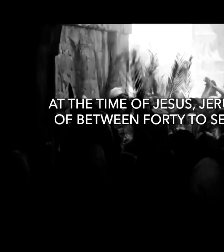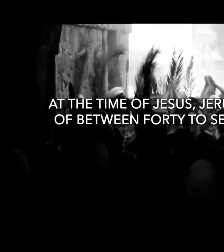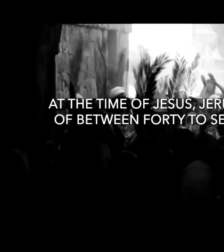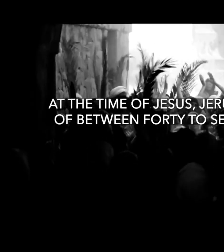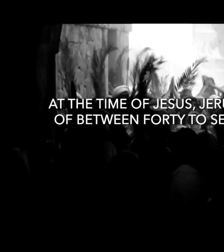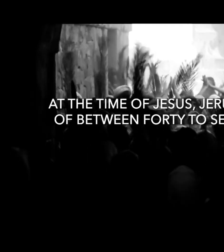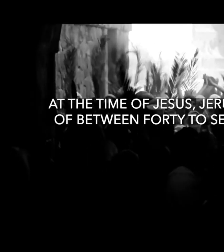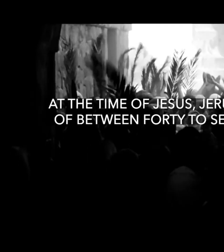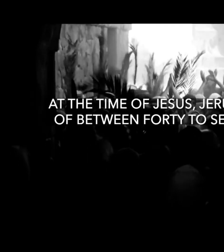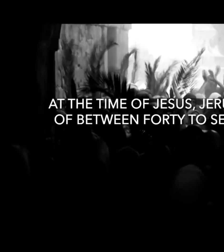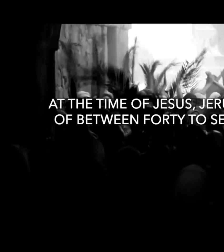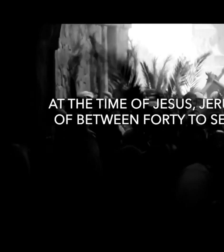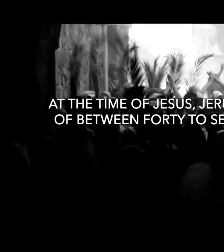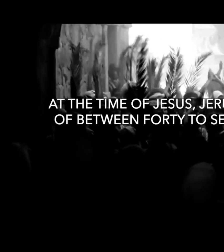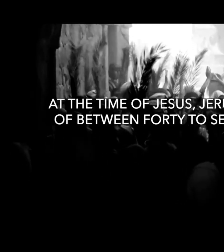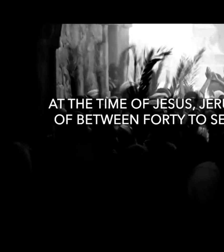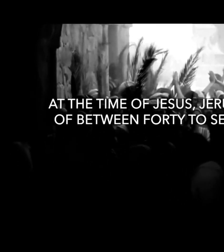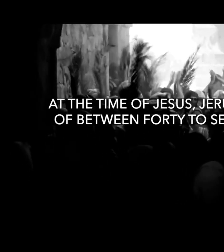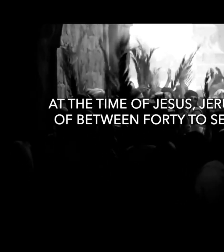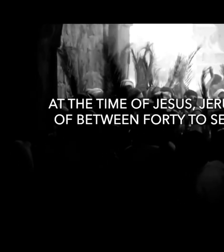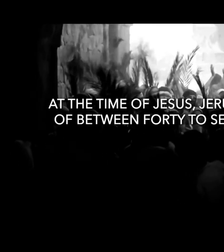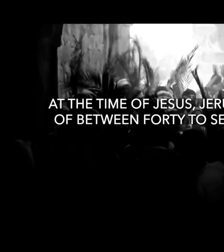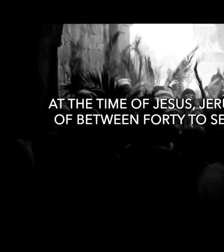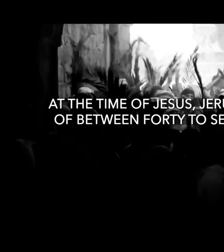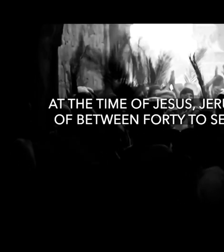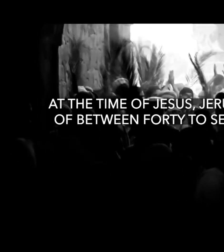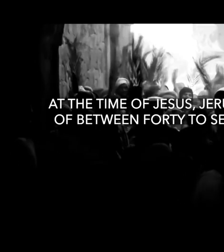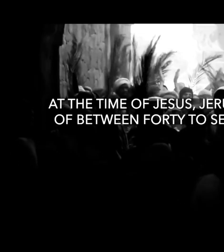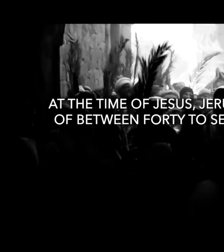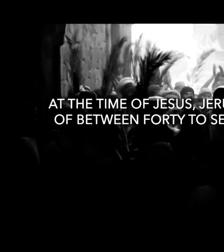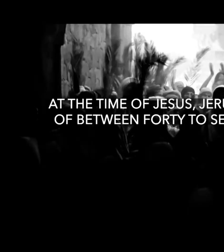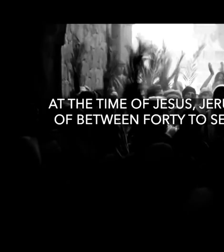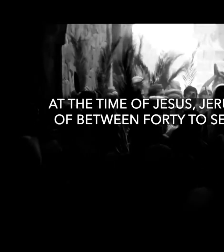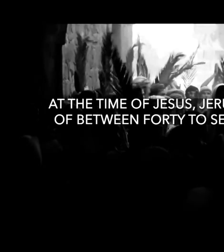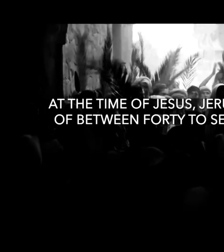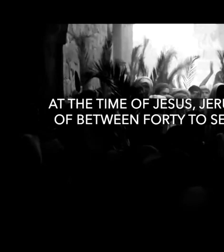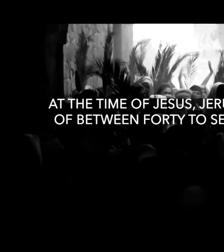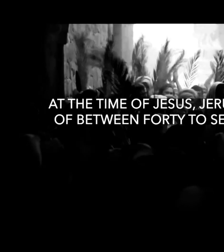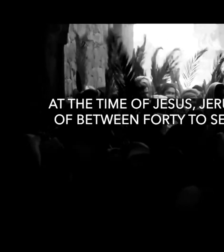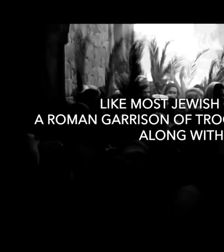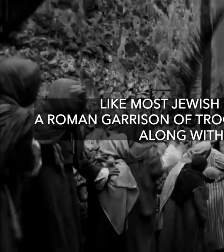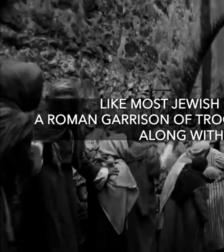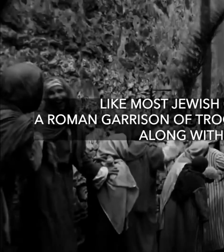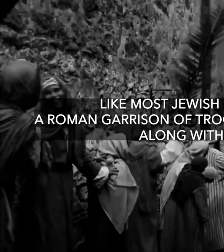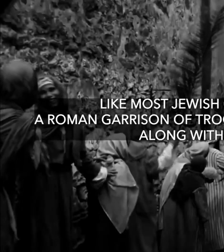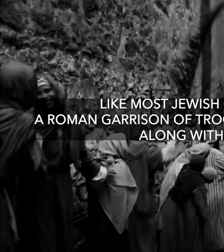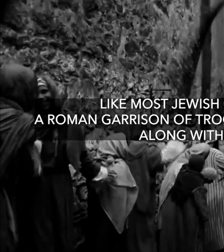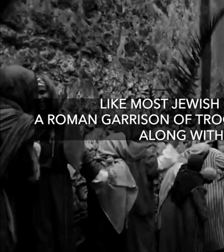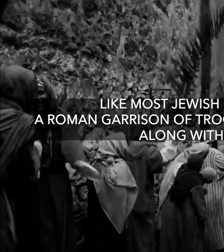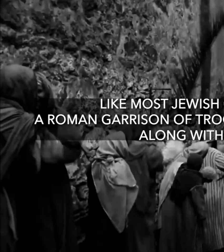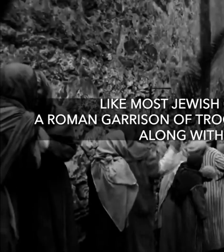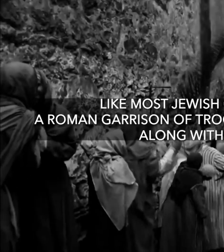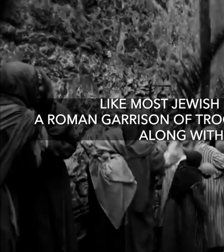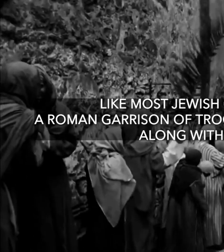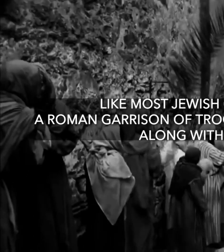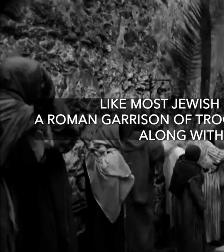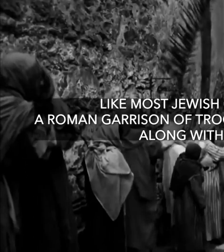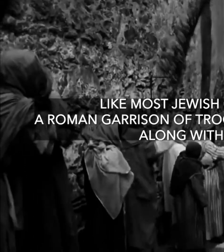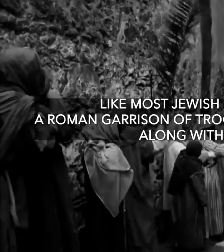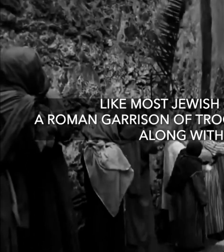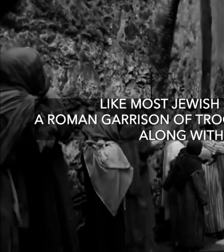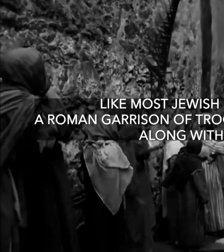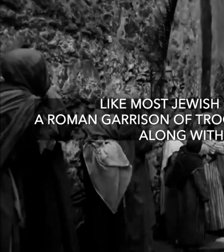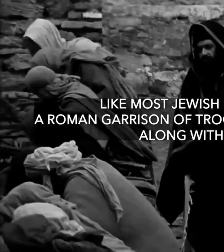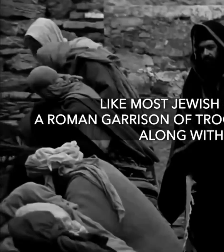the time of Jesus, Jerusalem had a population of between 40 to 70,000 people. Like most Jewish cities at that